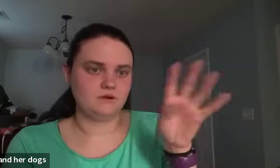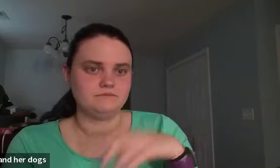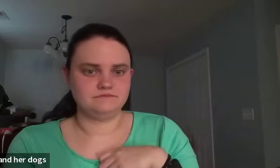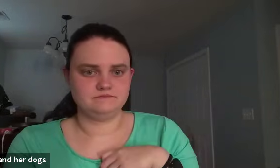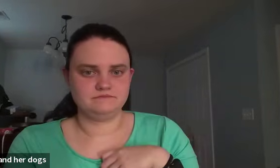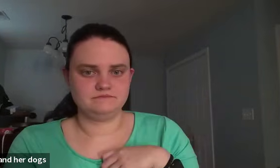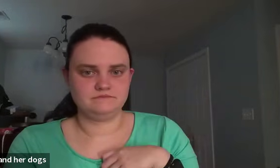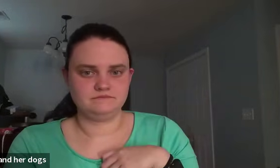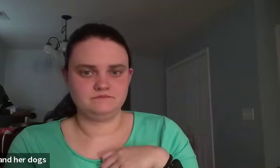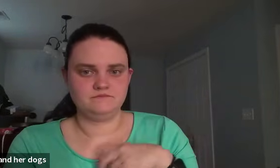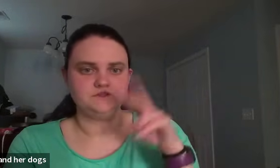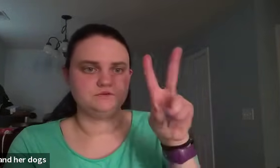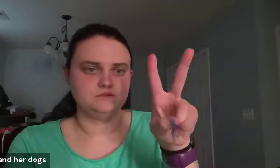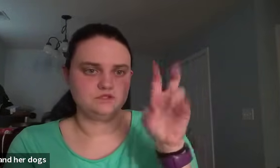234. So